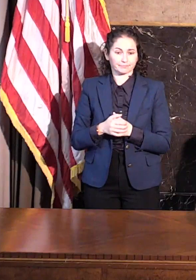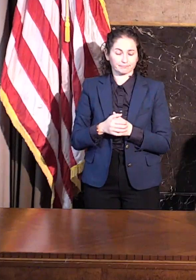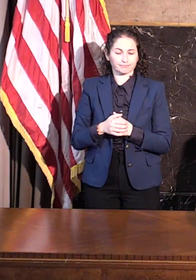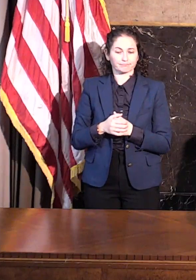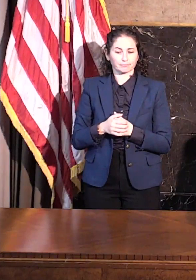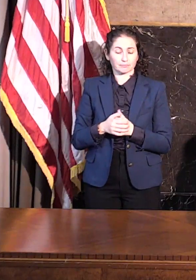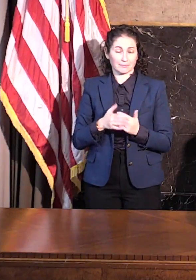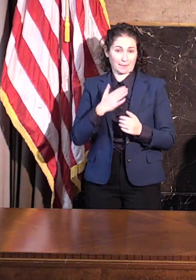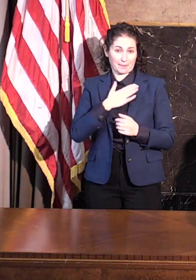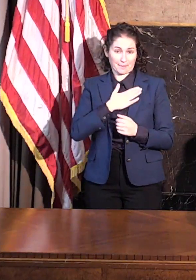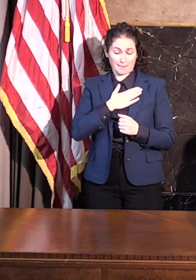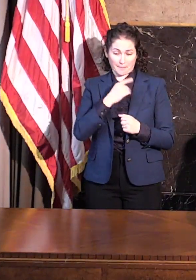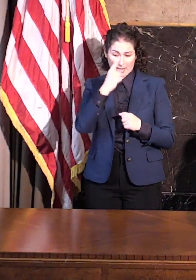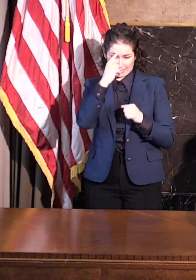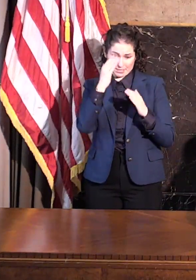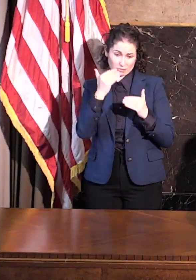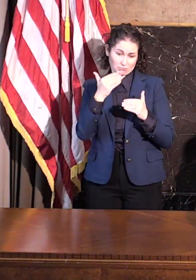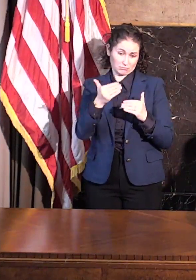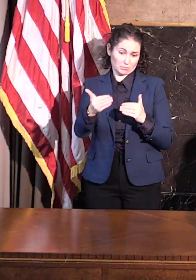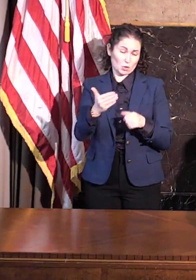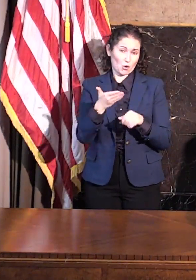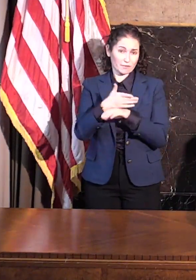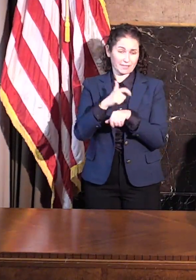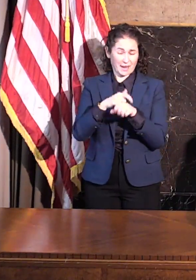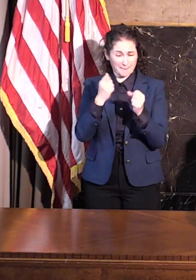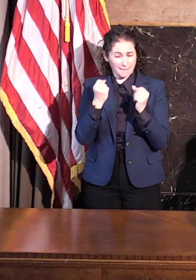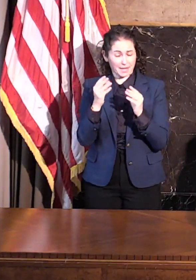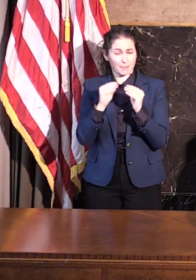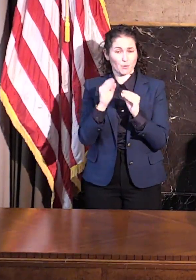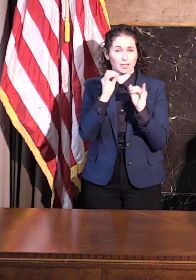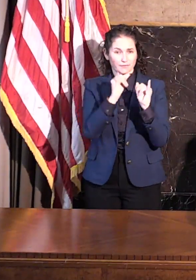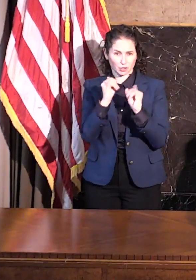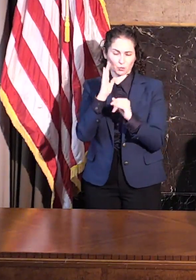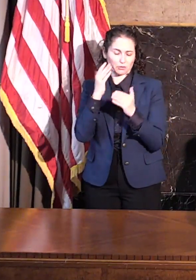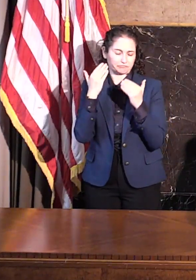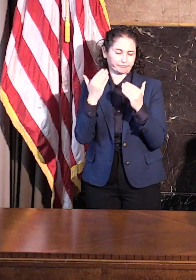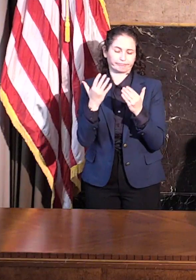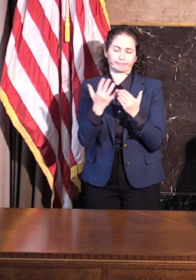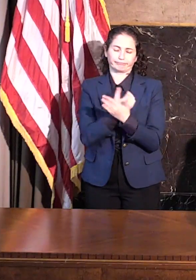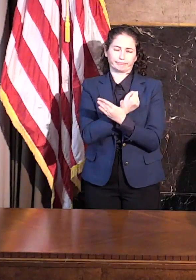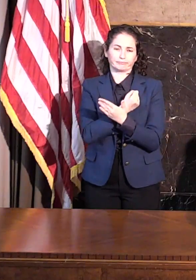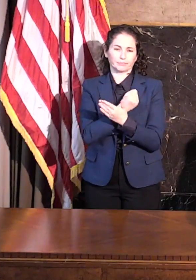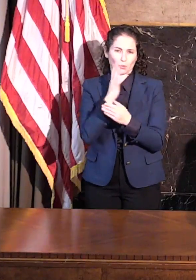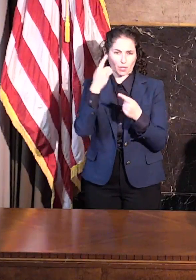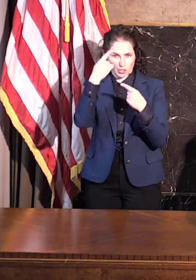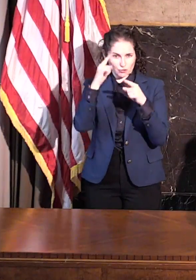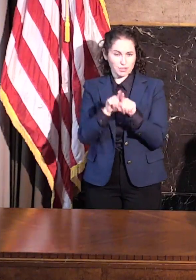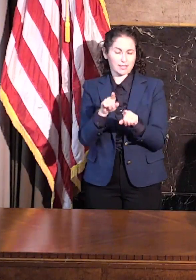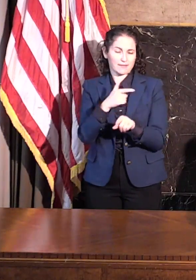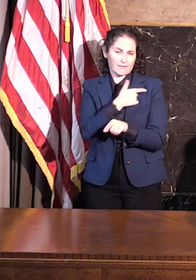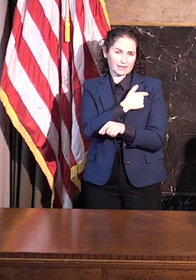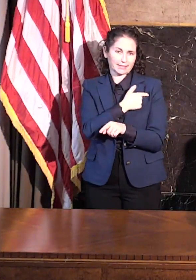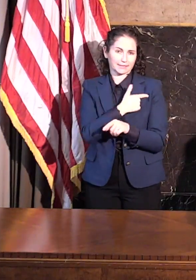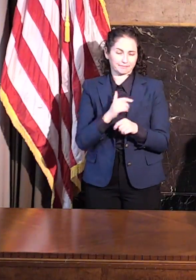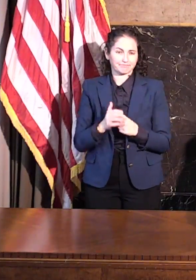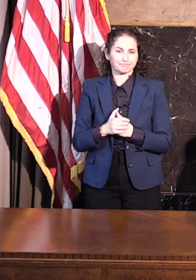as us speaking to individuals, we have to give them an opportunity to share with us what their concerns are so that we can, in